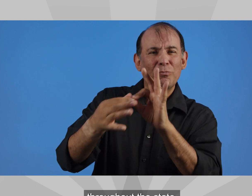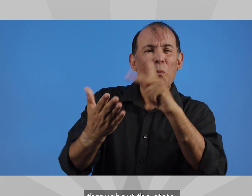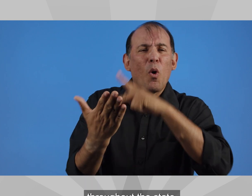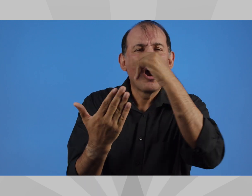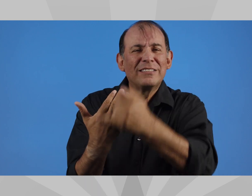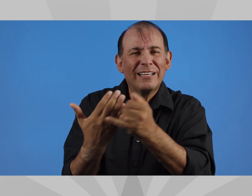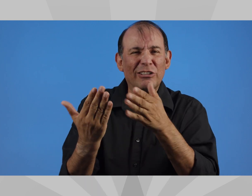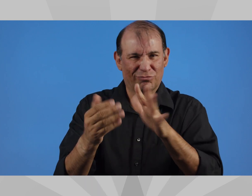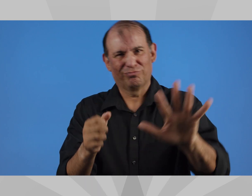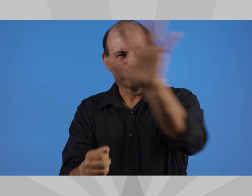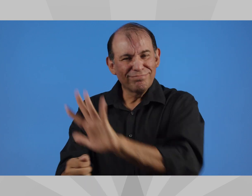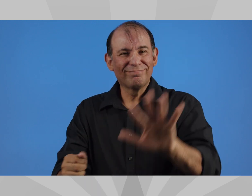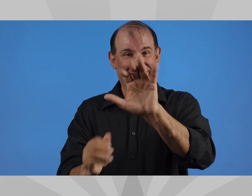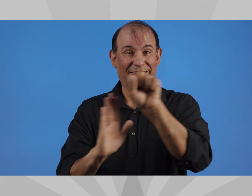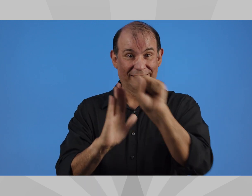the state.